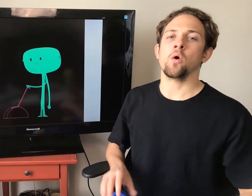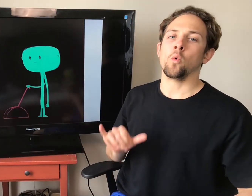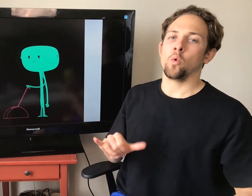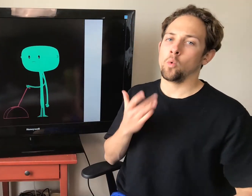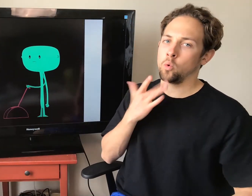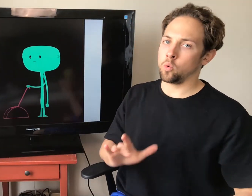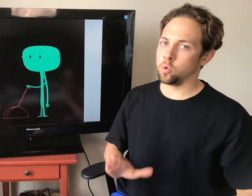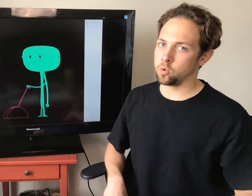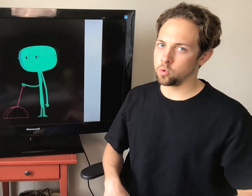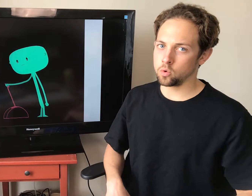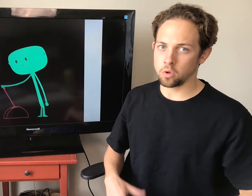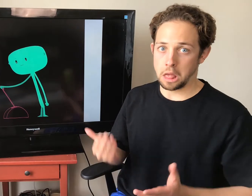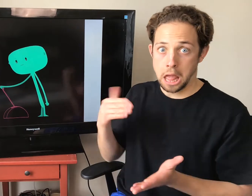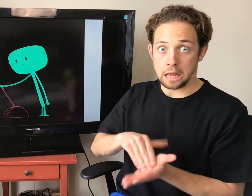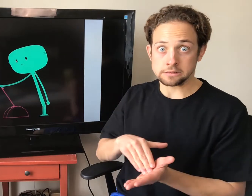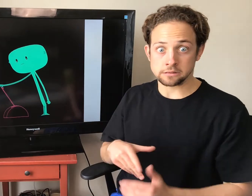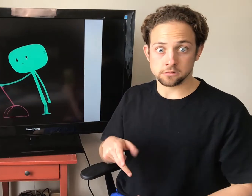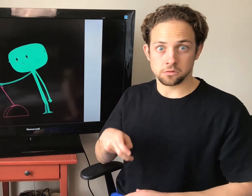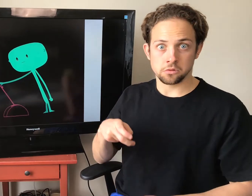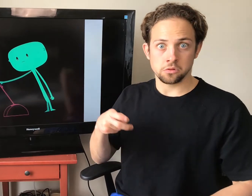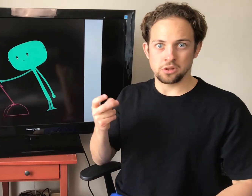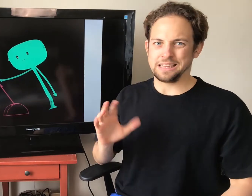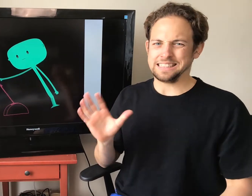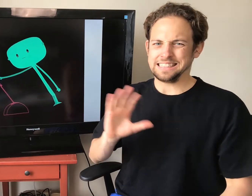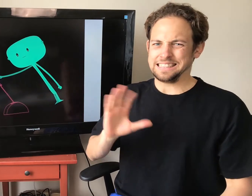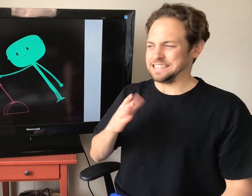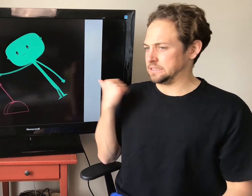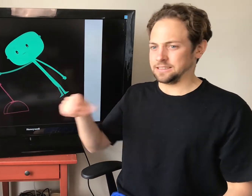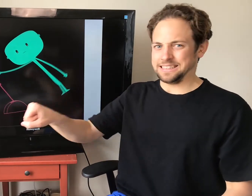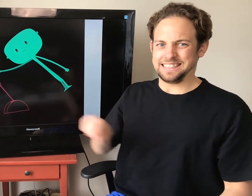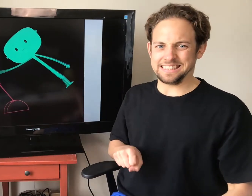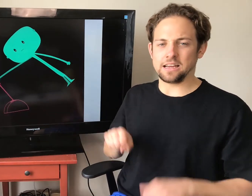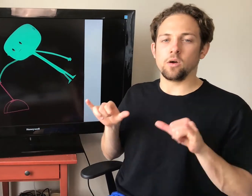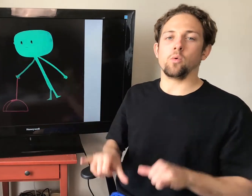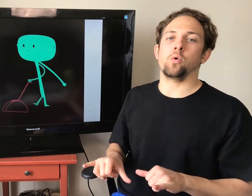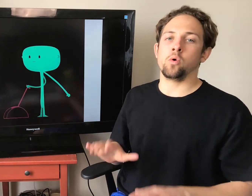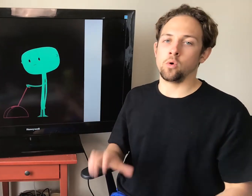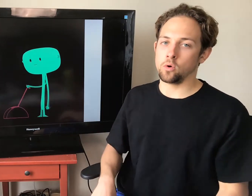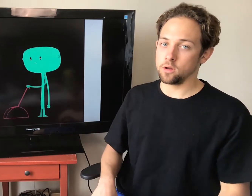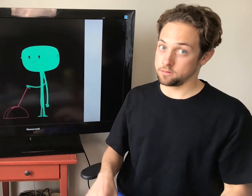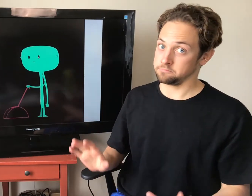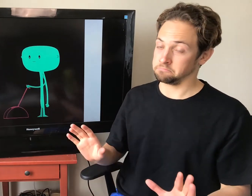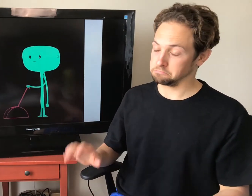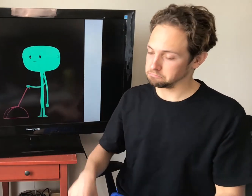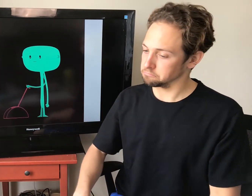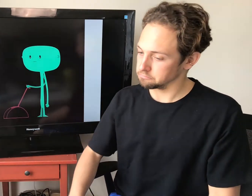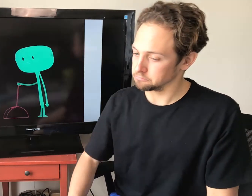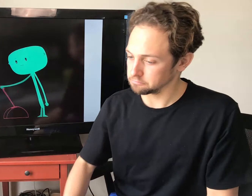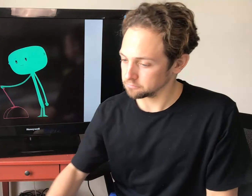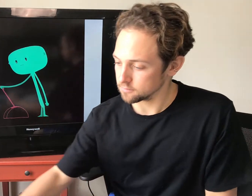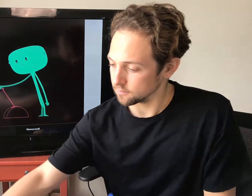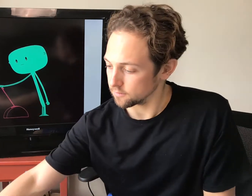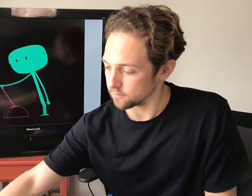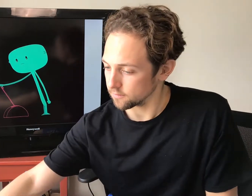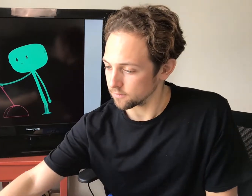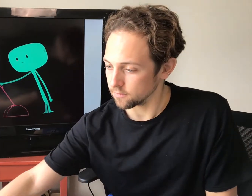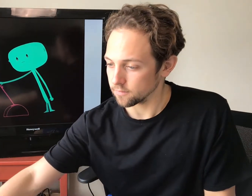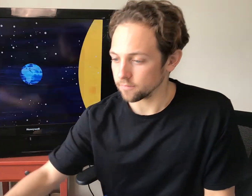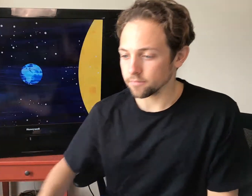We'd start to float away. I think it's probably better we stay on the ground. Should we turn off gravity? No, I think it's probably best